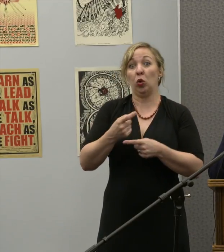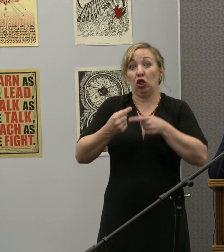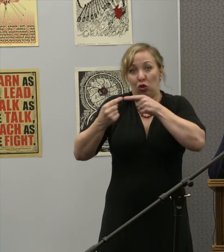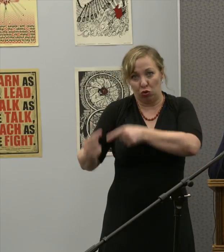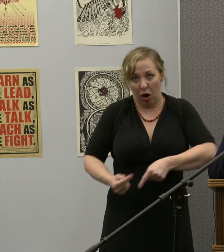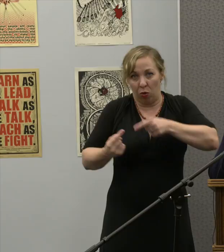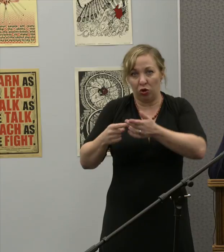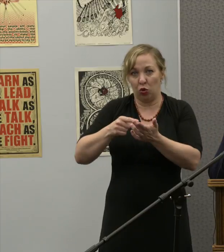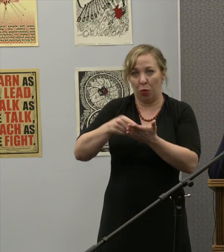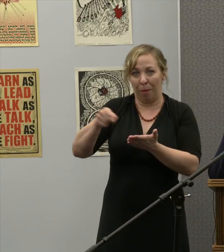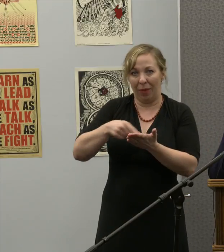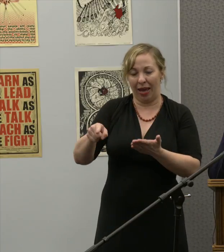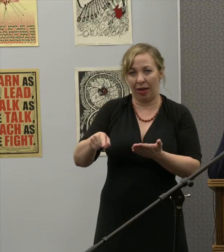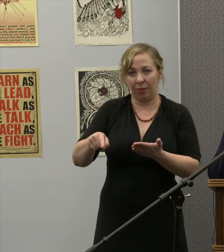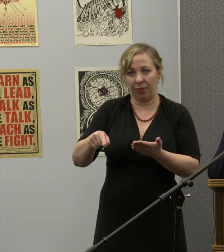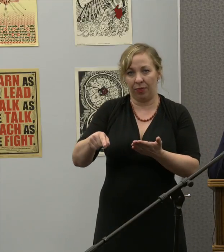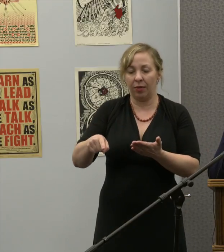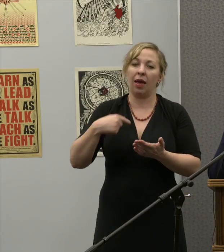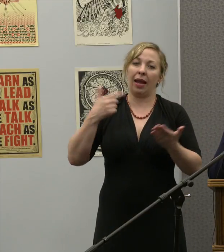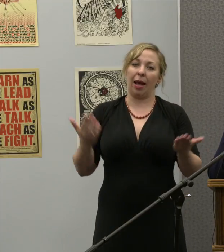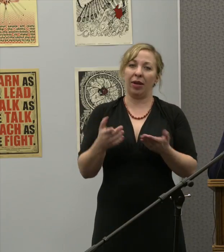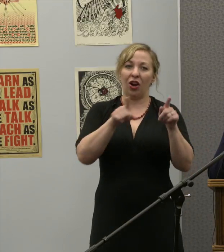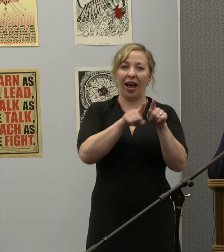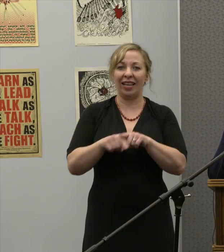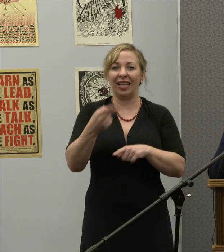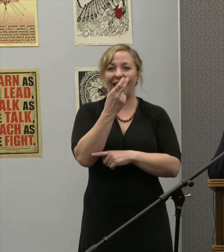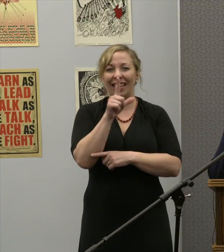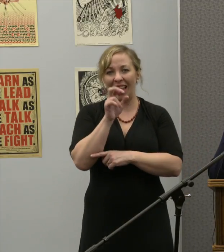as a healer and as an organizer.